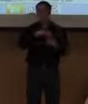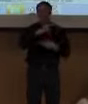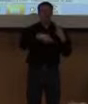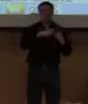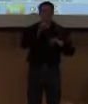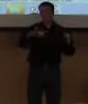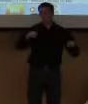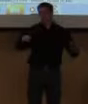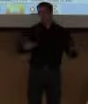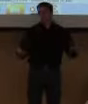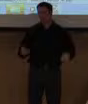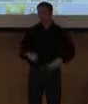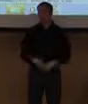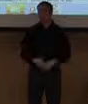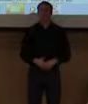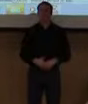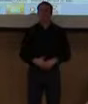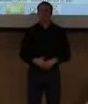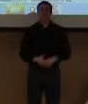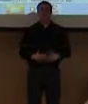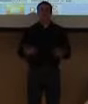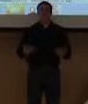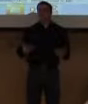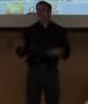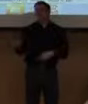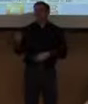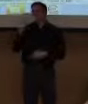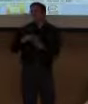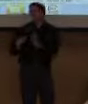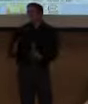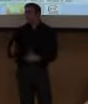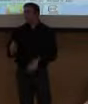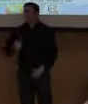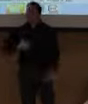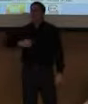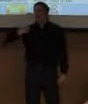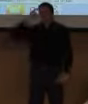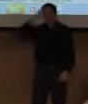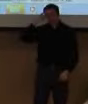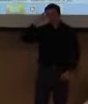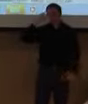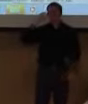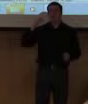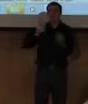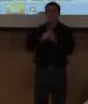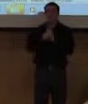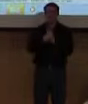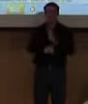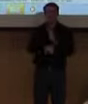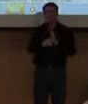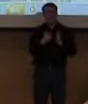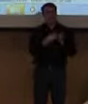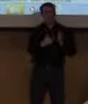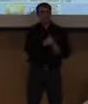different things. So it would be the same for the student. I think the more adept a student